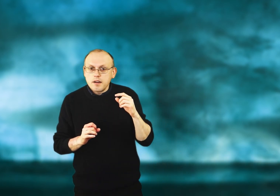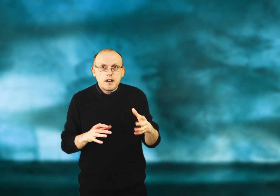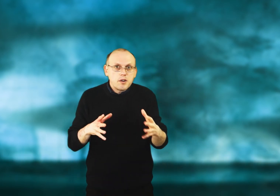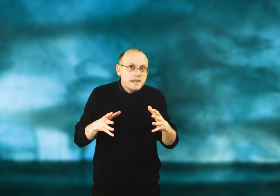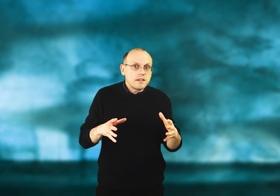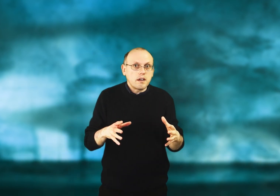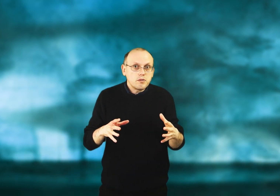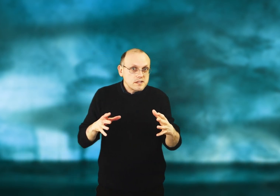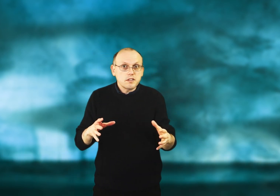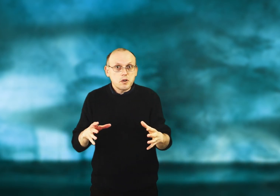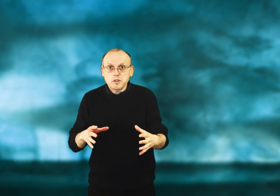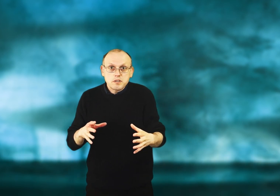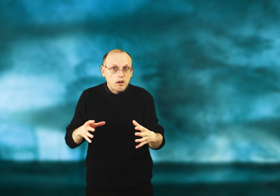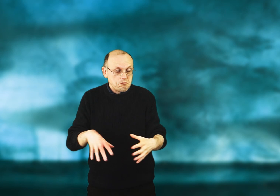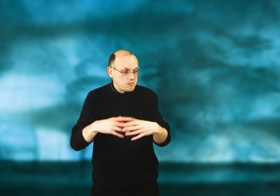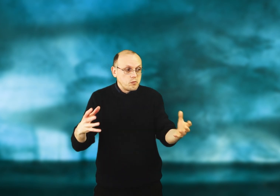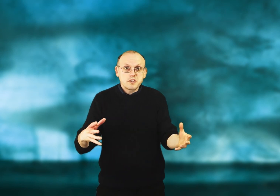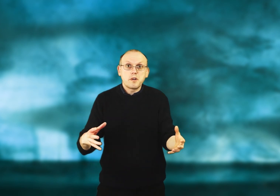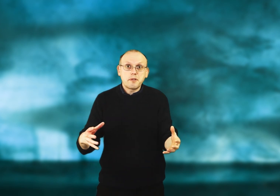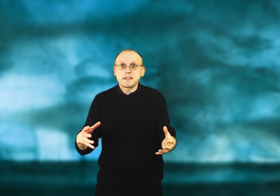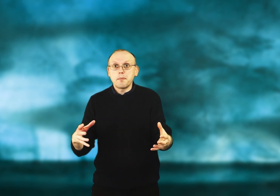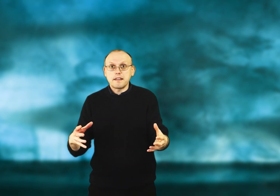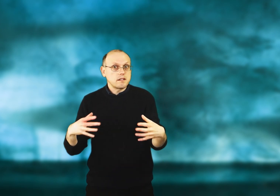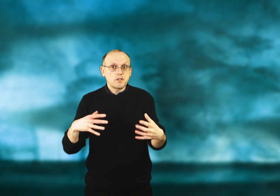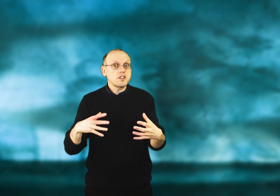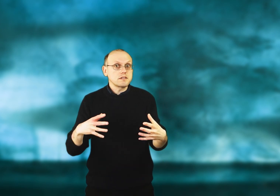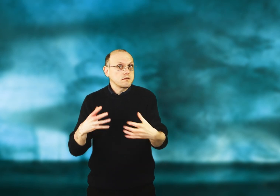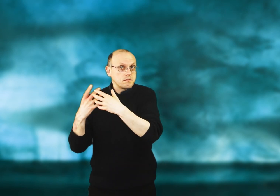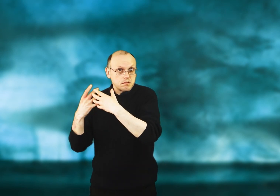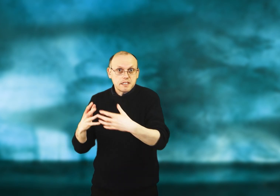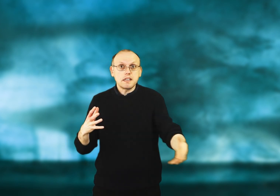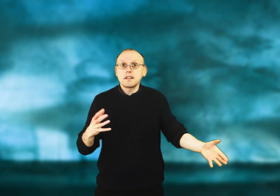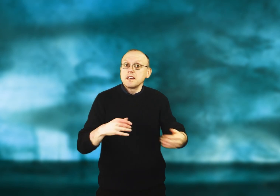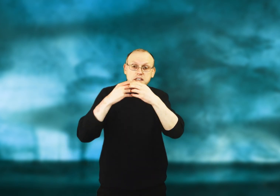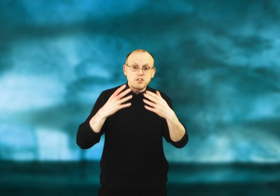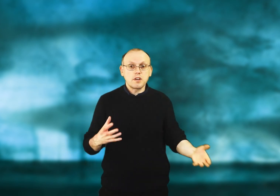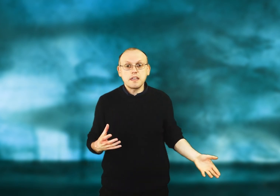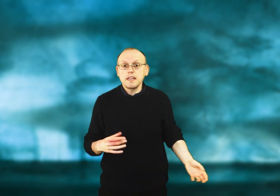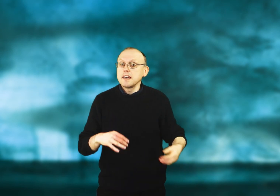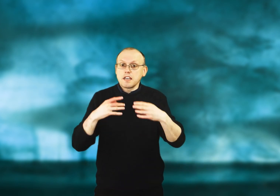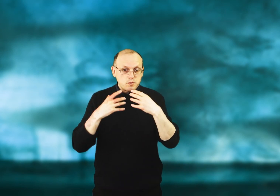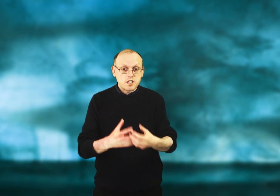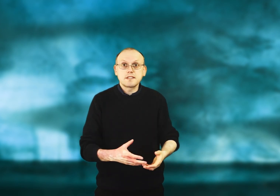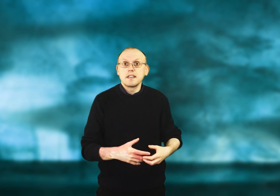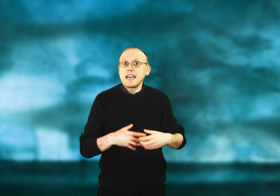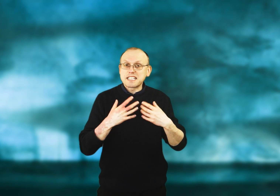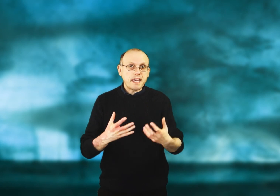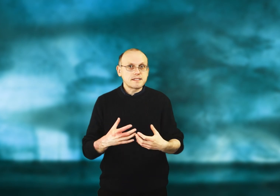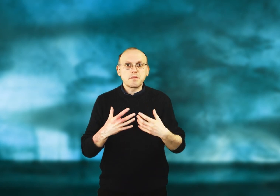a reader who doesn't know, what you are writing about, you just read it naturally and just expect something